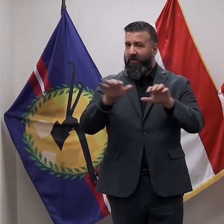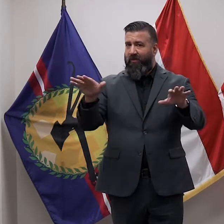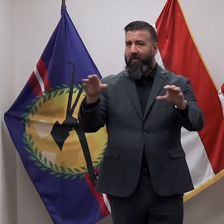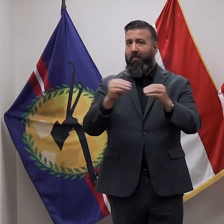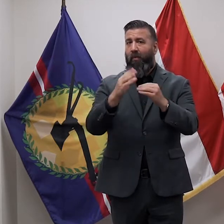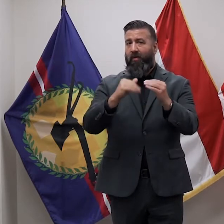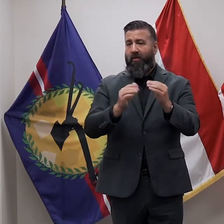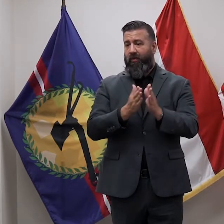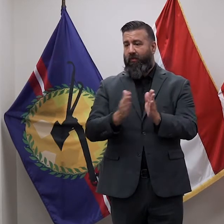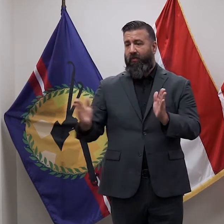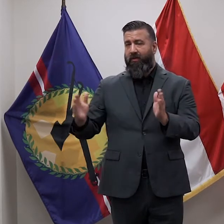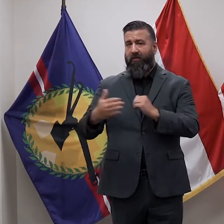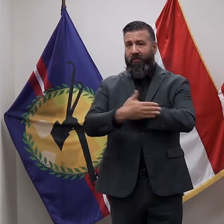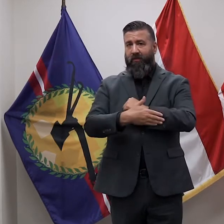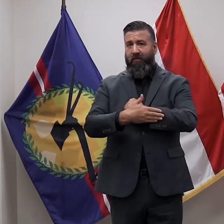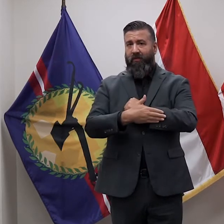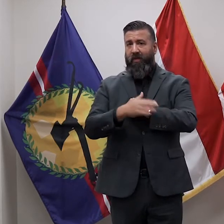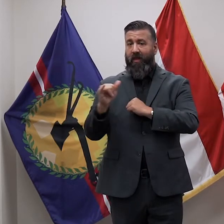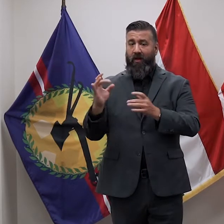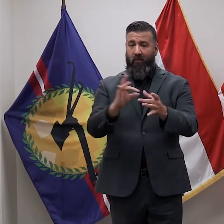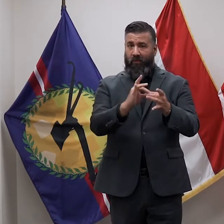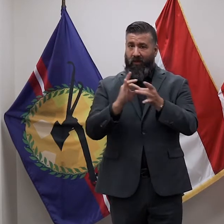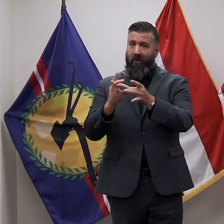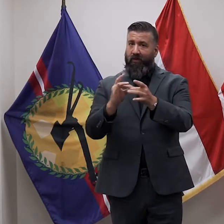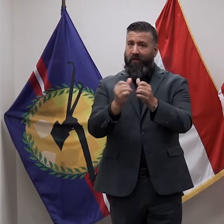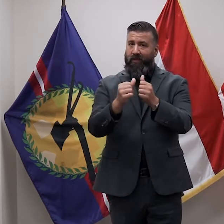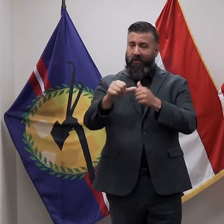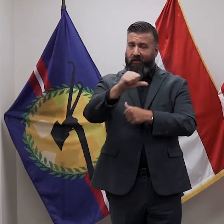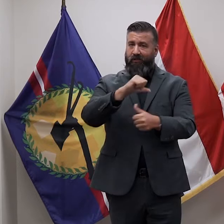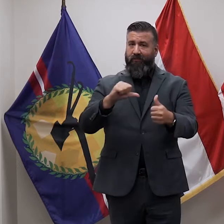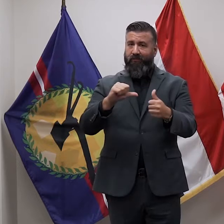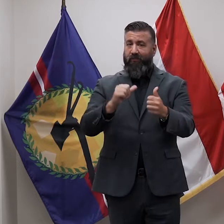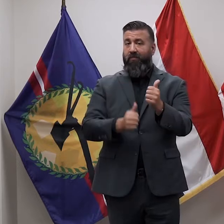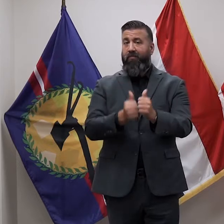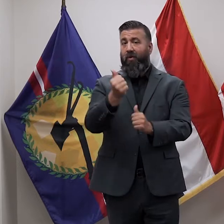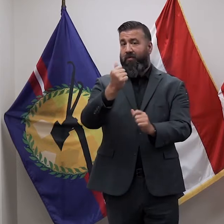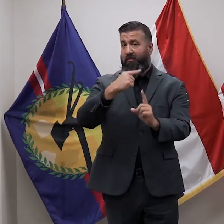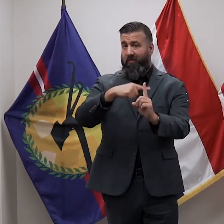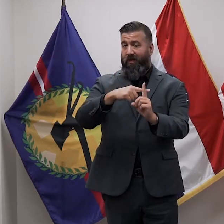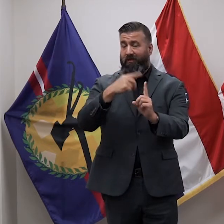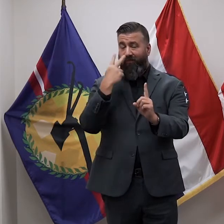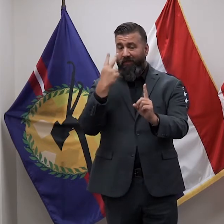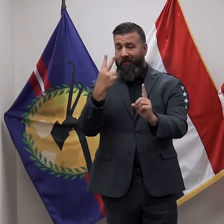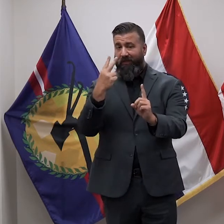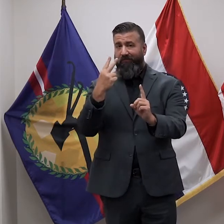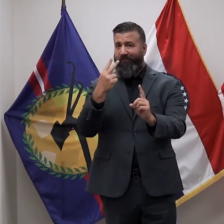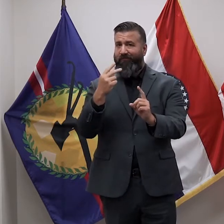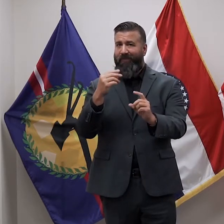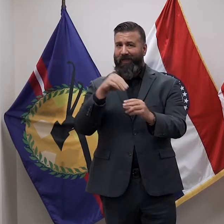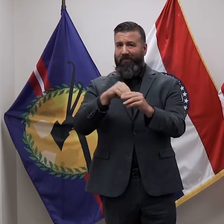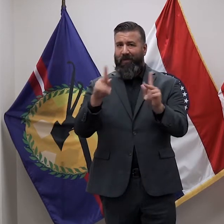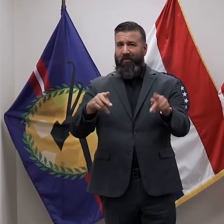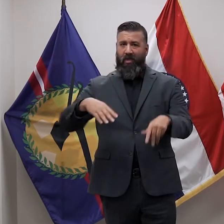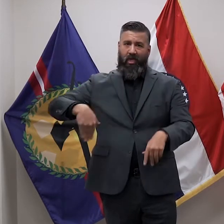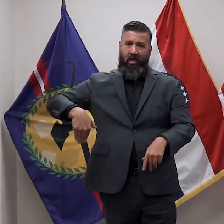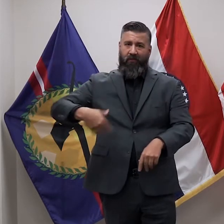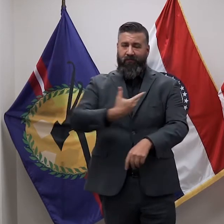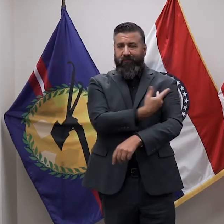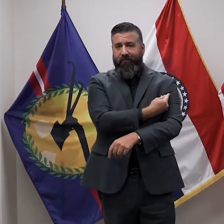of the county is. Those are correlated with each other. The majority of cases that we're seeing are among the unvaccinated.